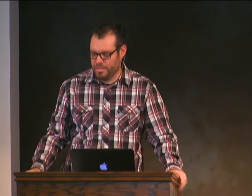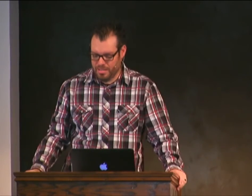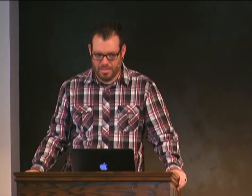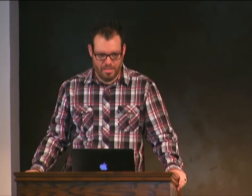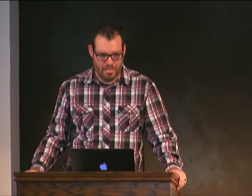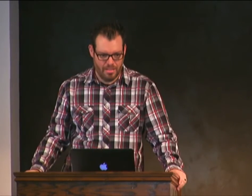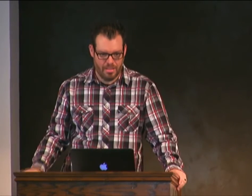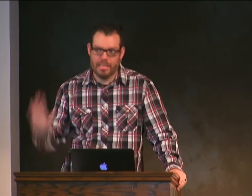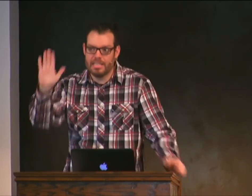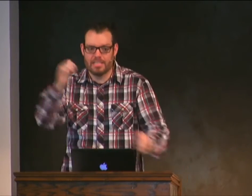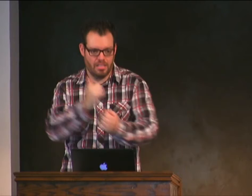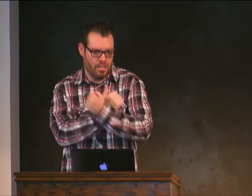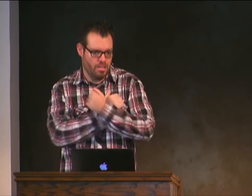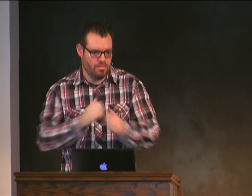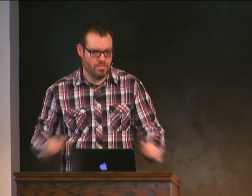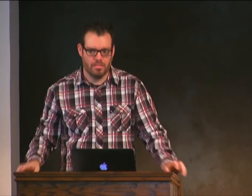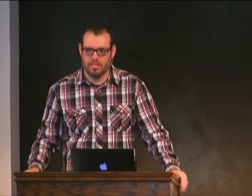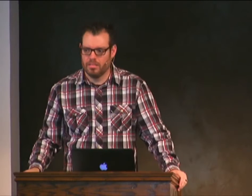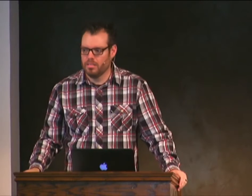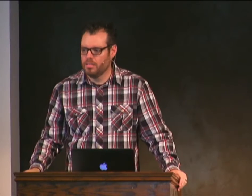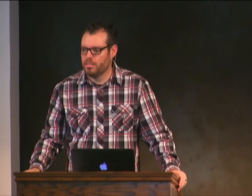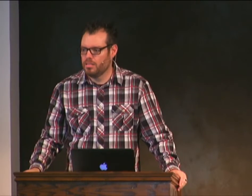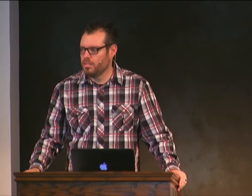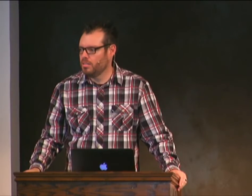truth. His love.